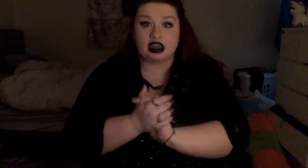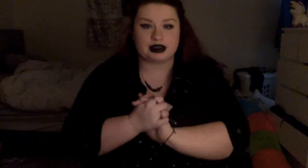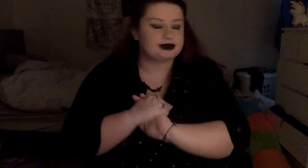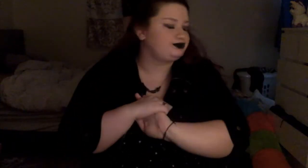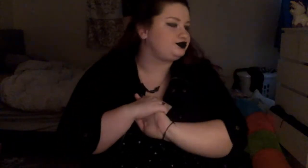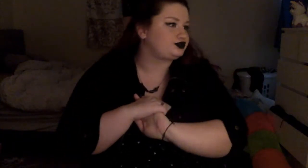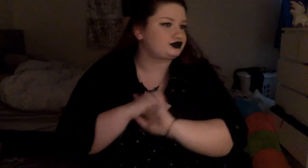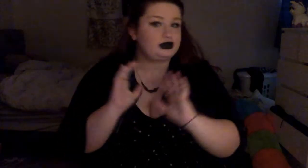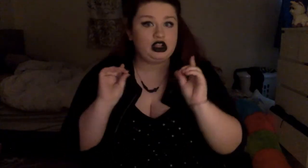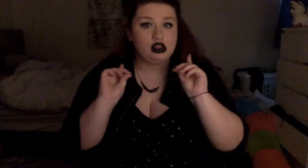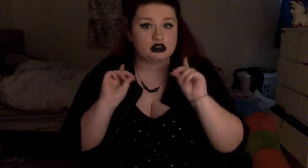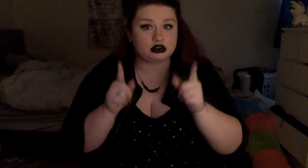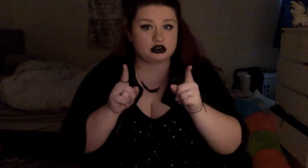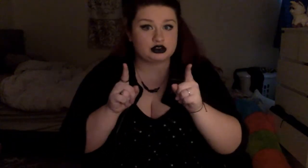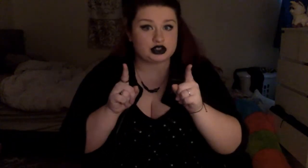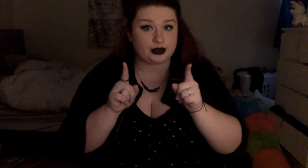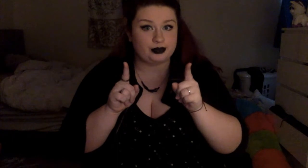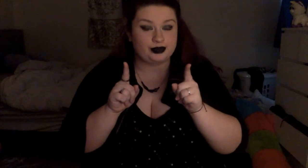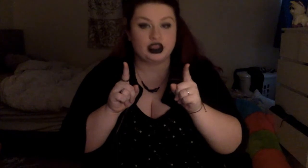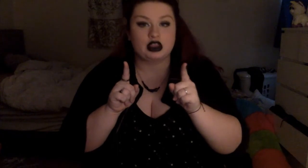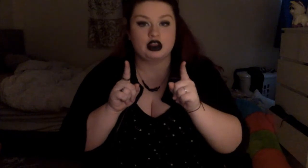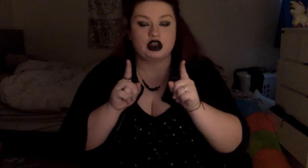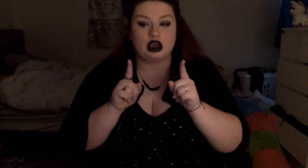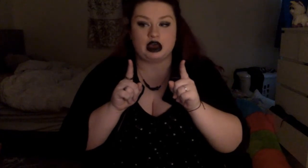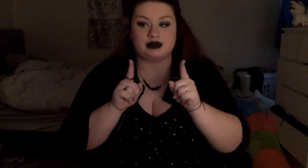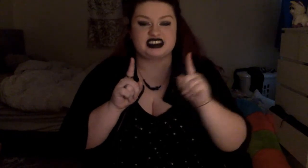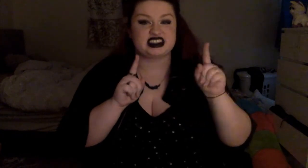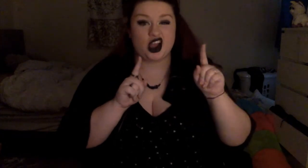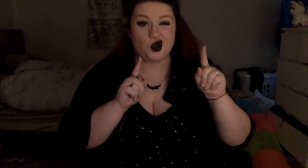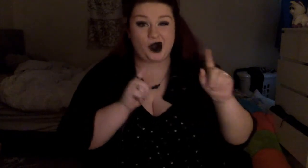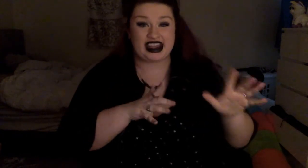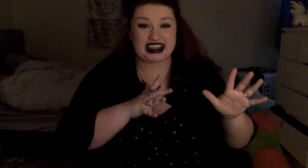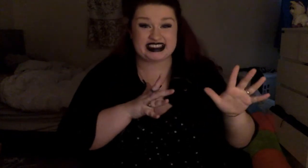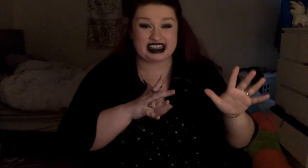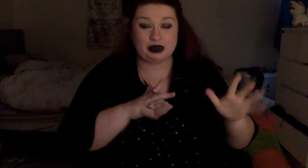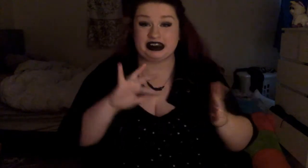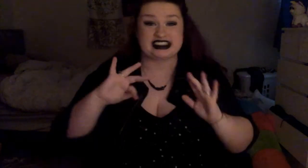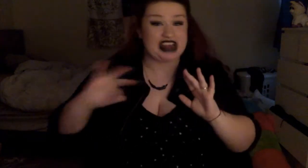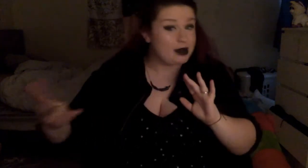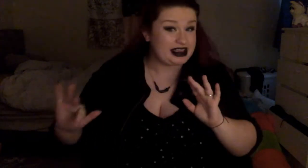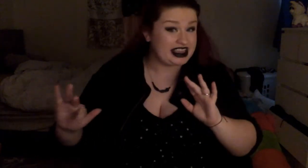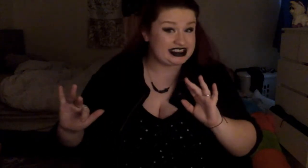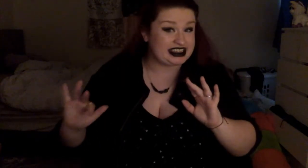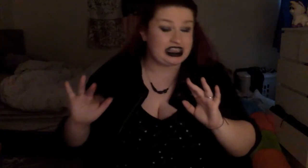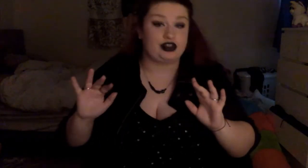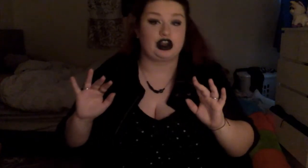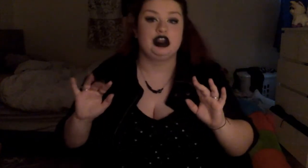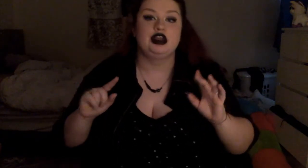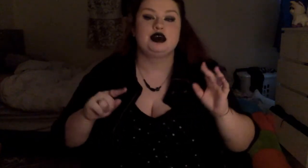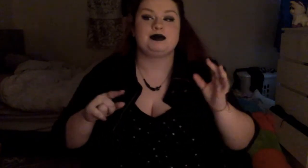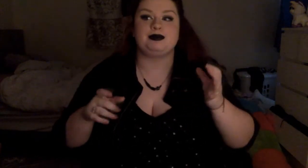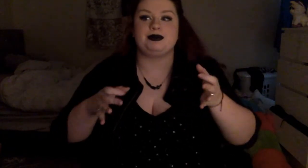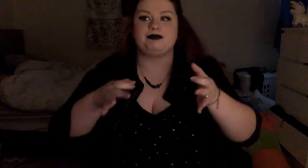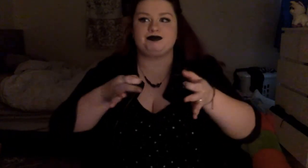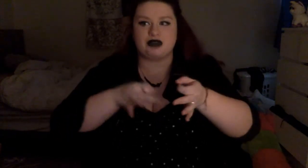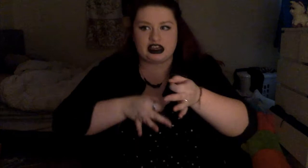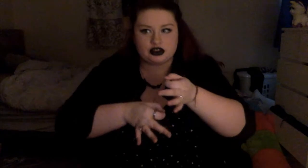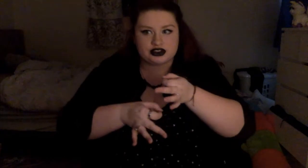Anyways, so this is not quite ASL, but it's not PSE either. And you'll